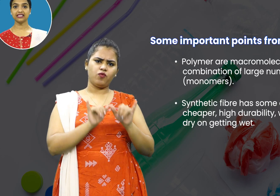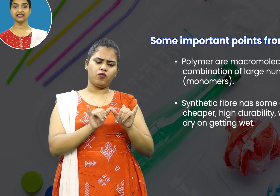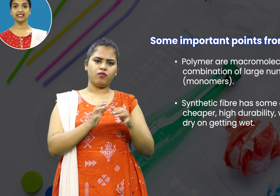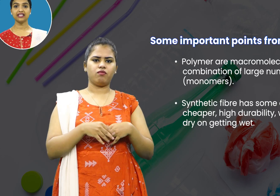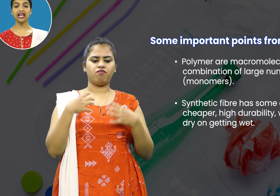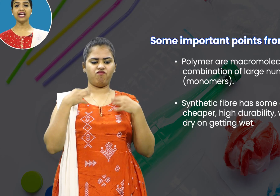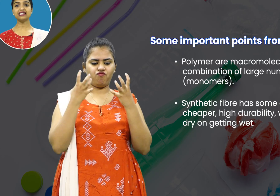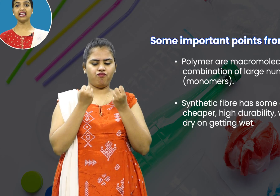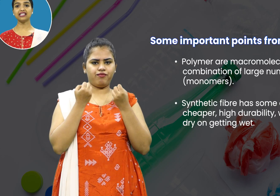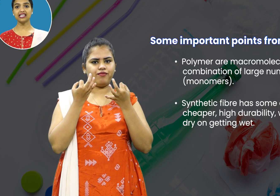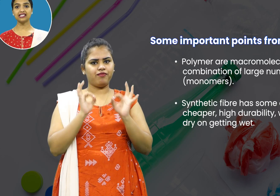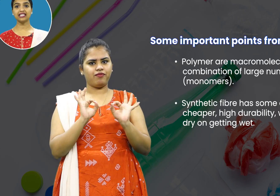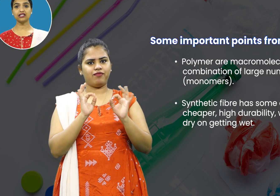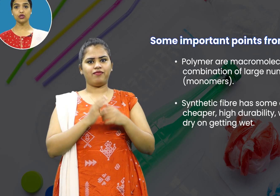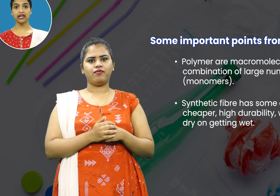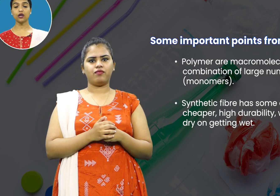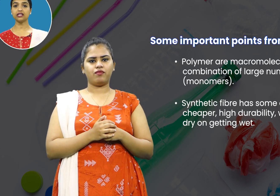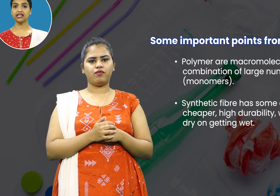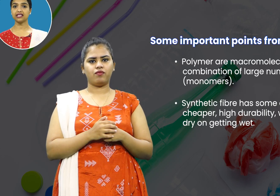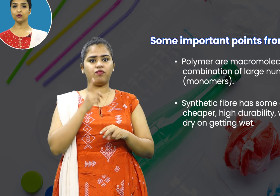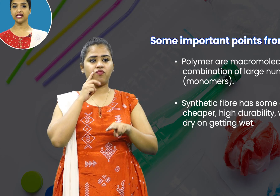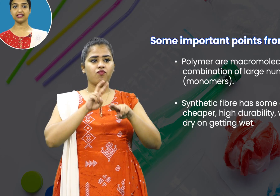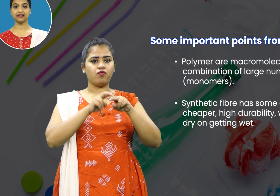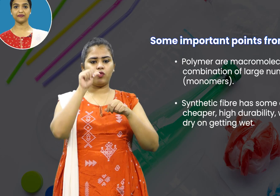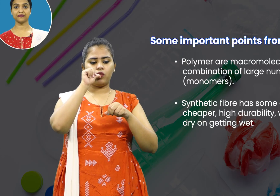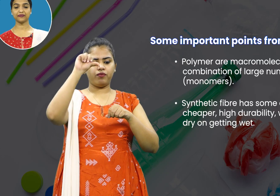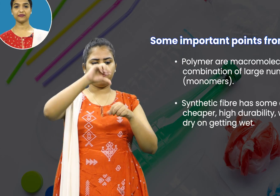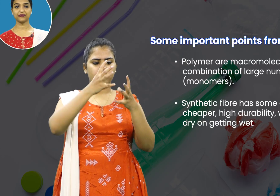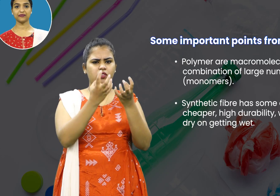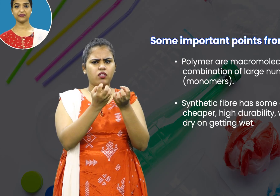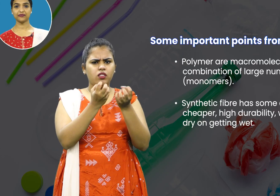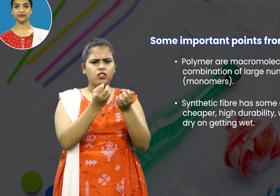wrinkle-free, and can easily dry on getting wet.